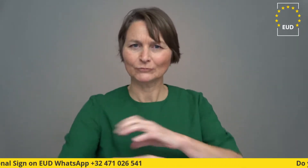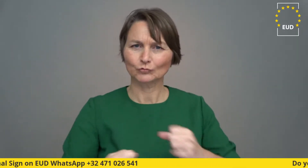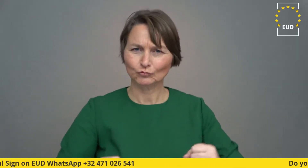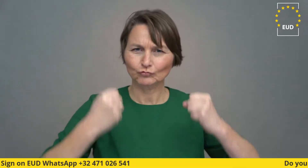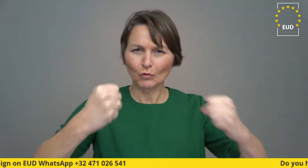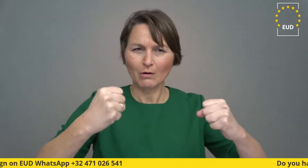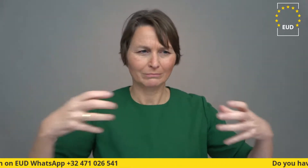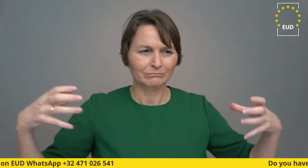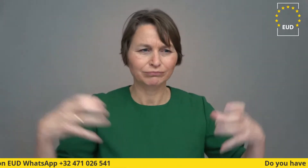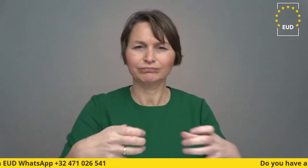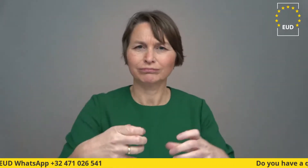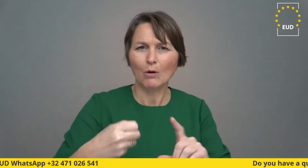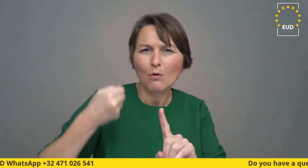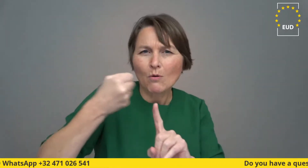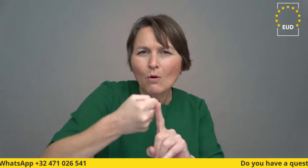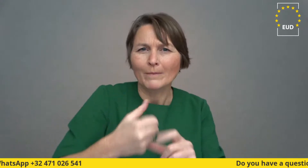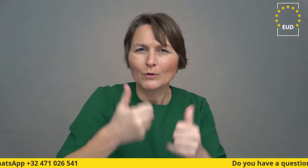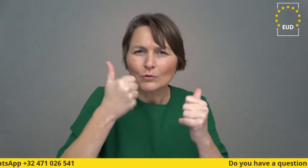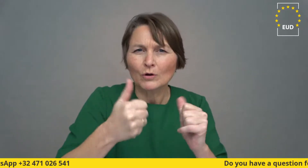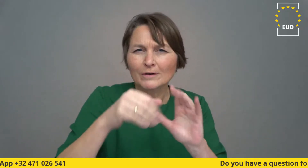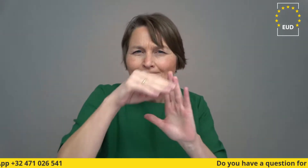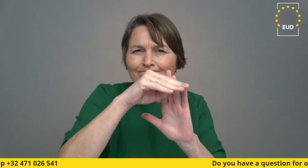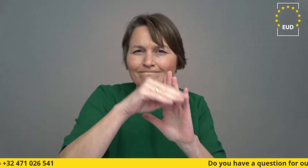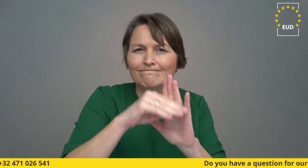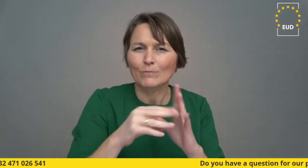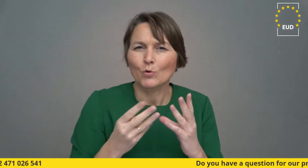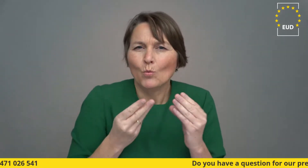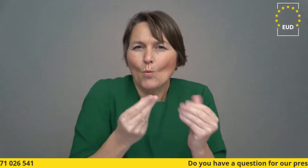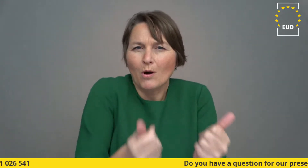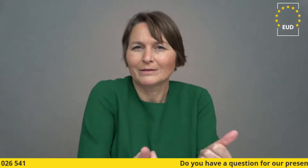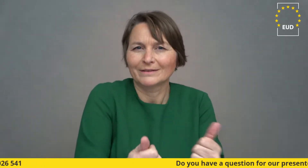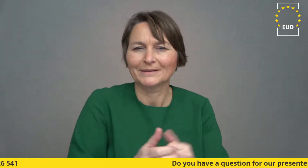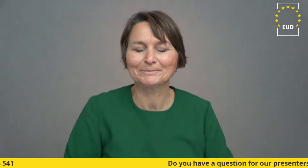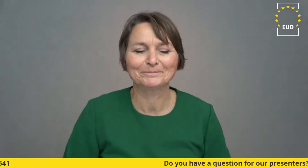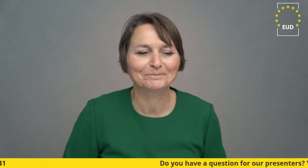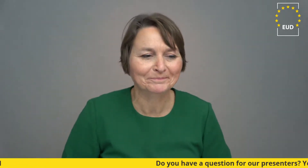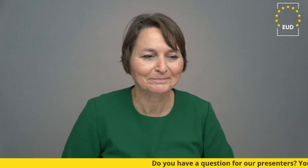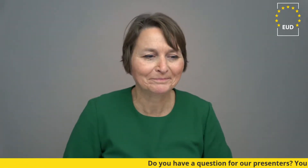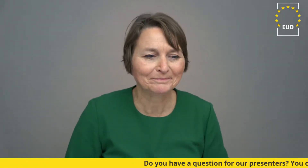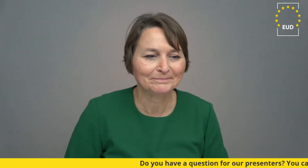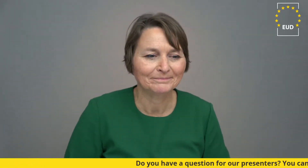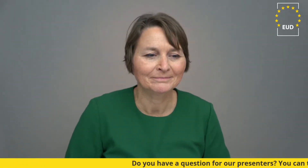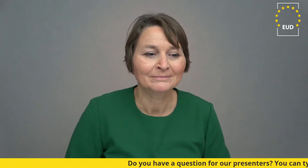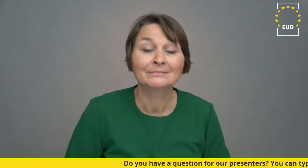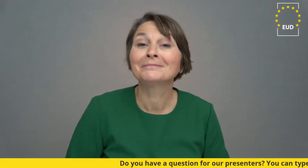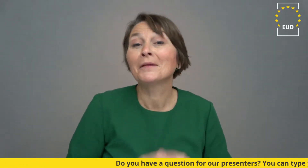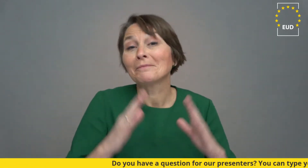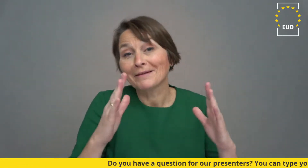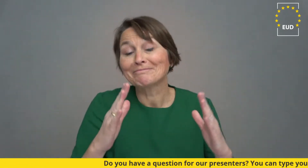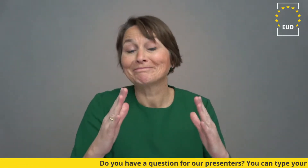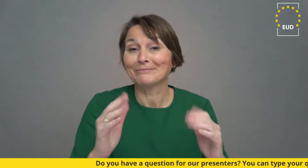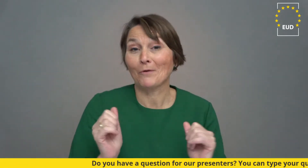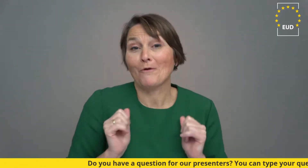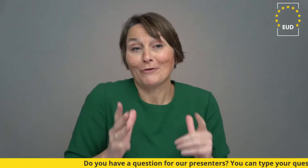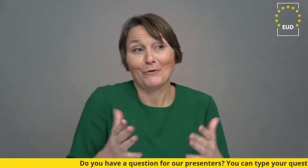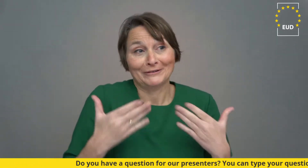interpretation at a higher level. And we need to make sure that the deaf and hearing community work in unison, they work together.